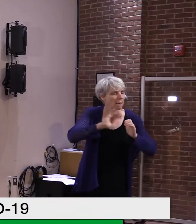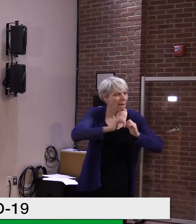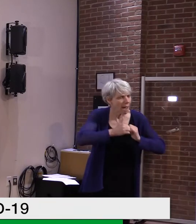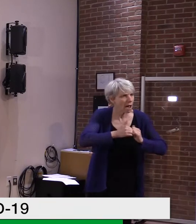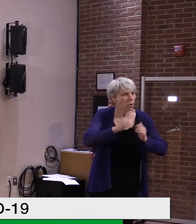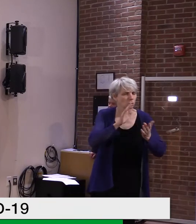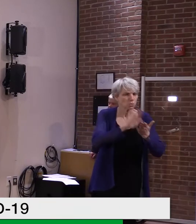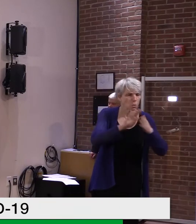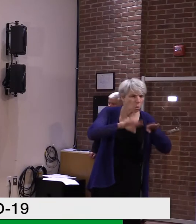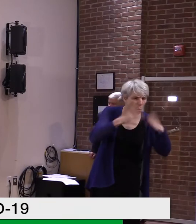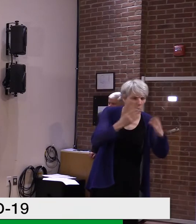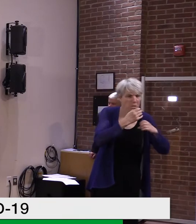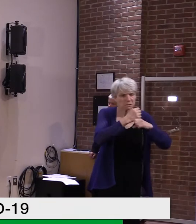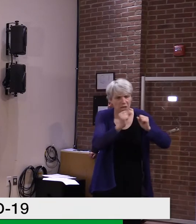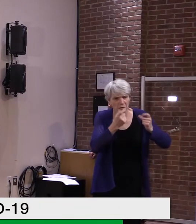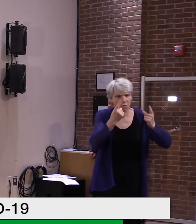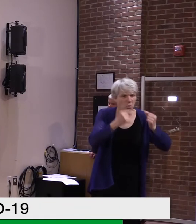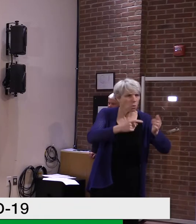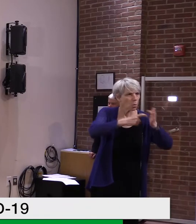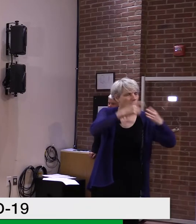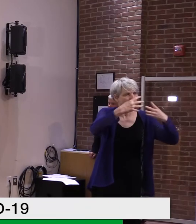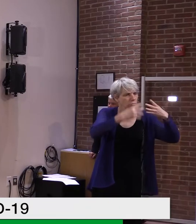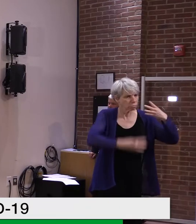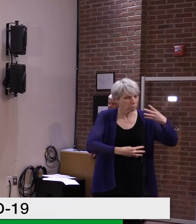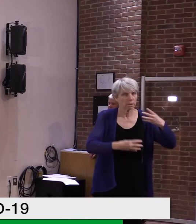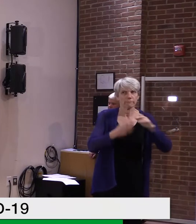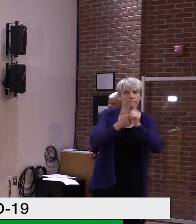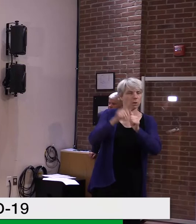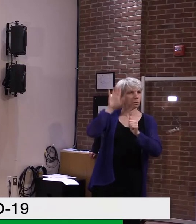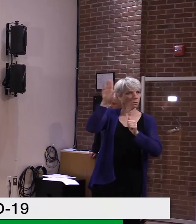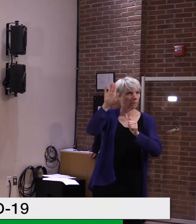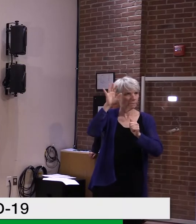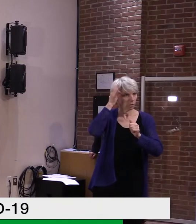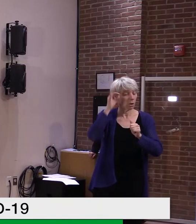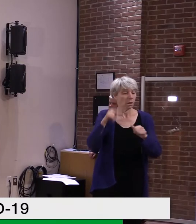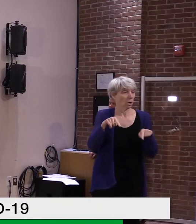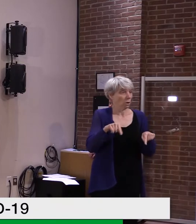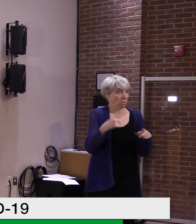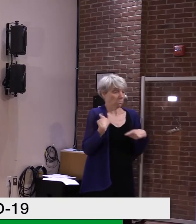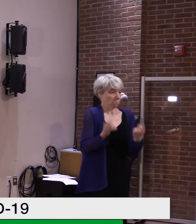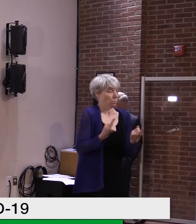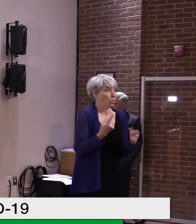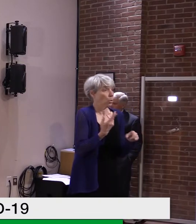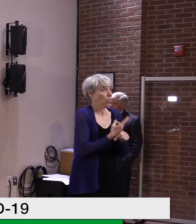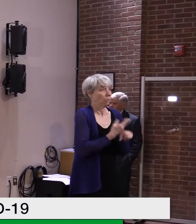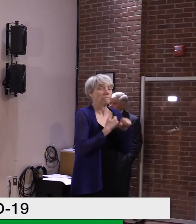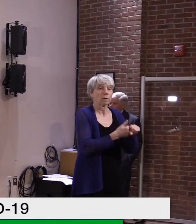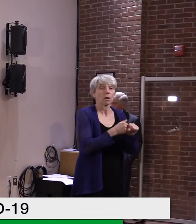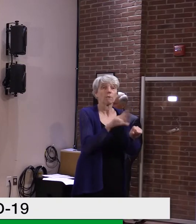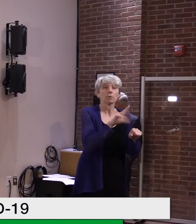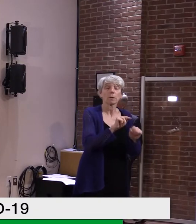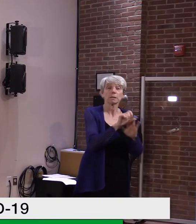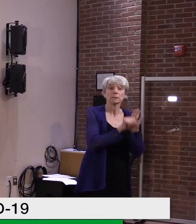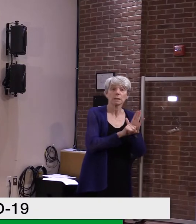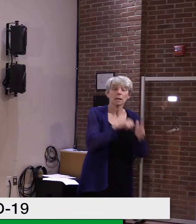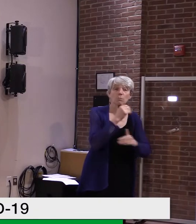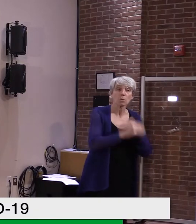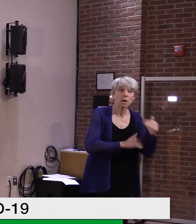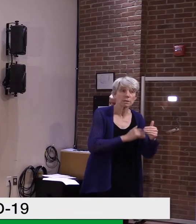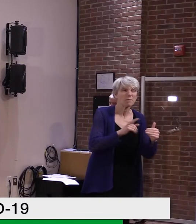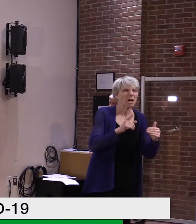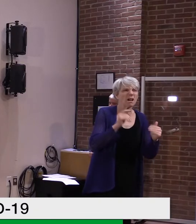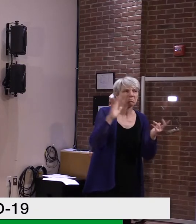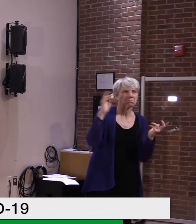districts, you know, use that recovery planning process, which was essentially a Vermont planning process, to support the federal